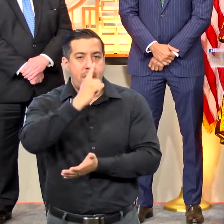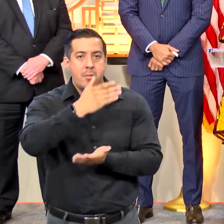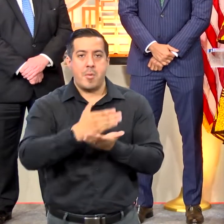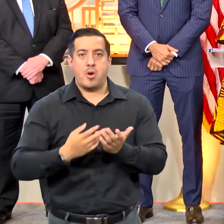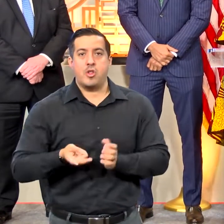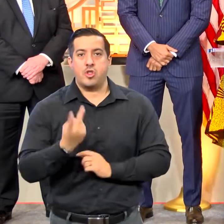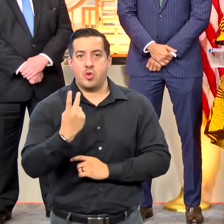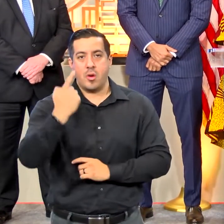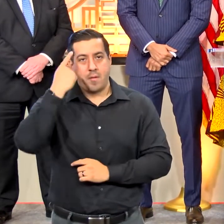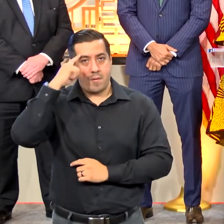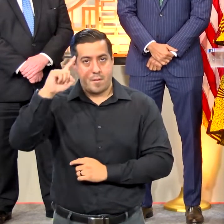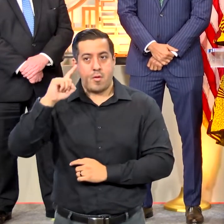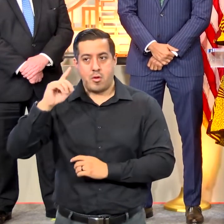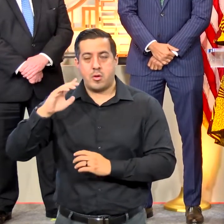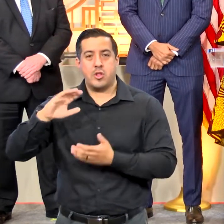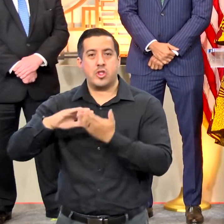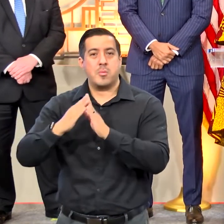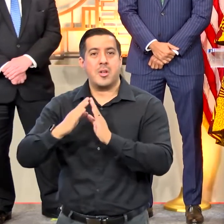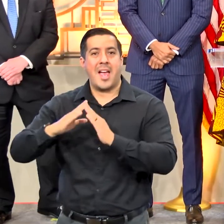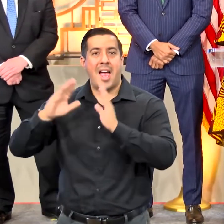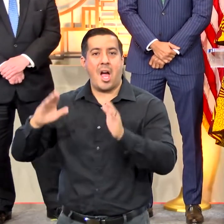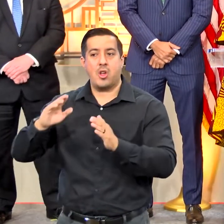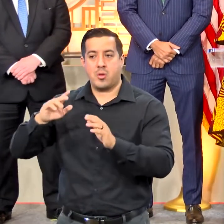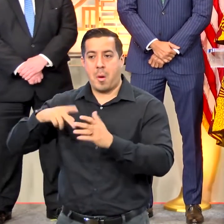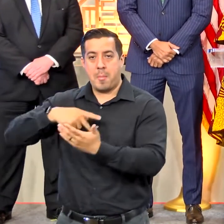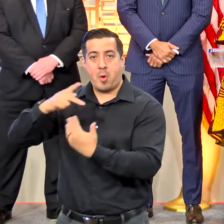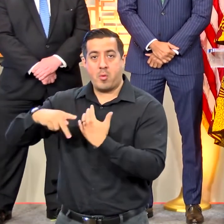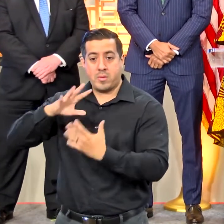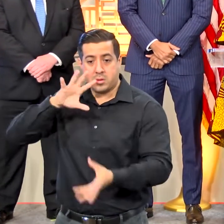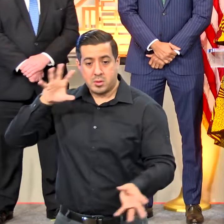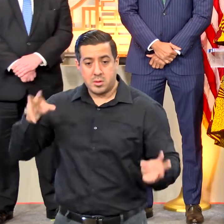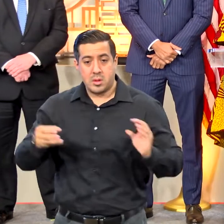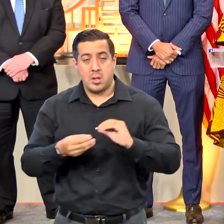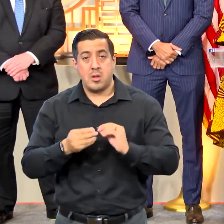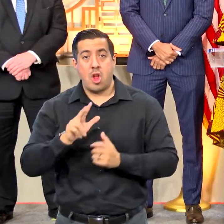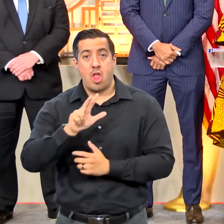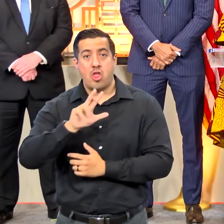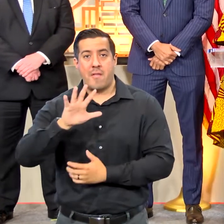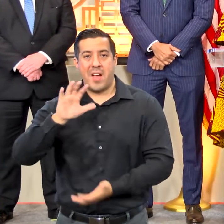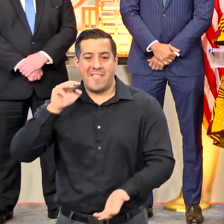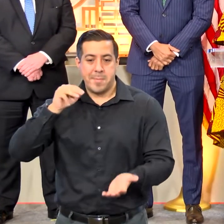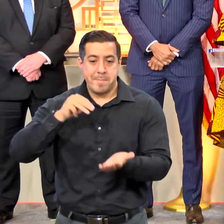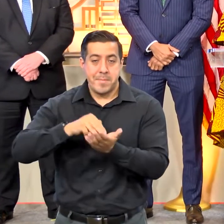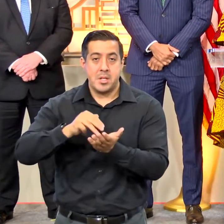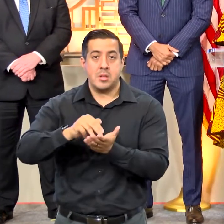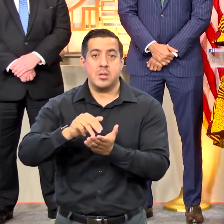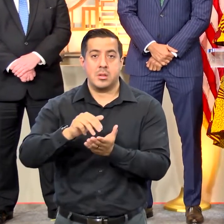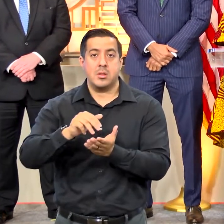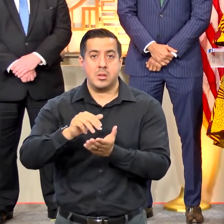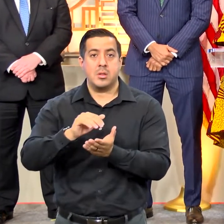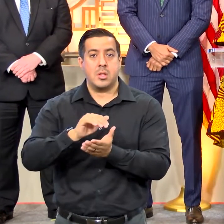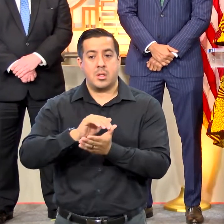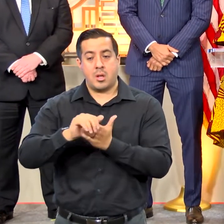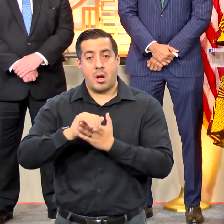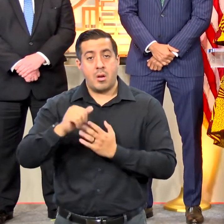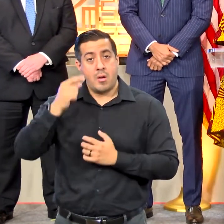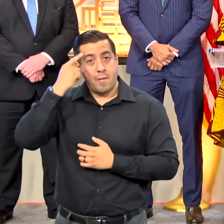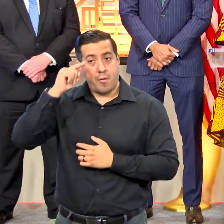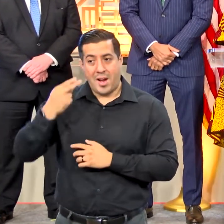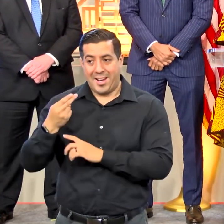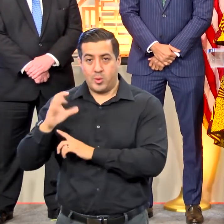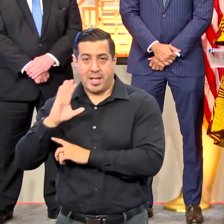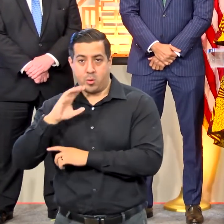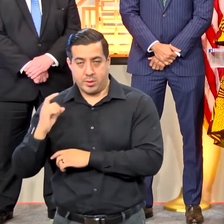COVID Housing Program for a total investment of $35 million from Harris